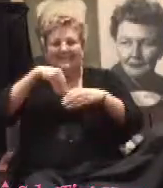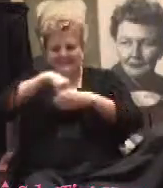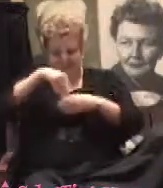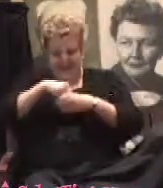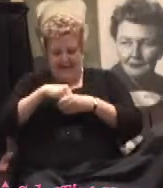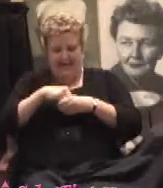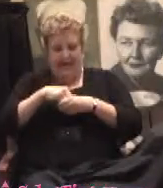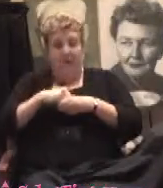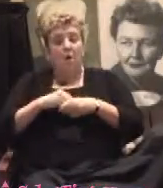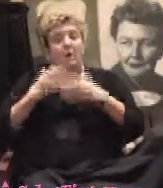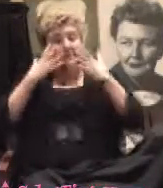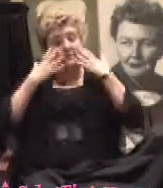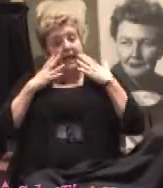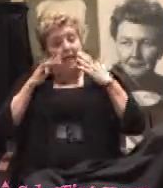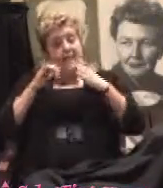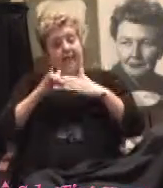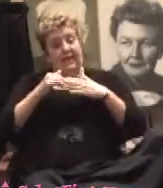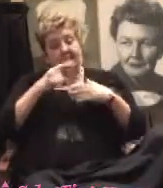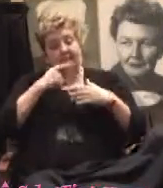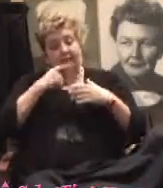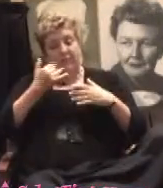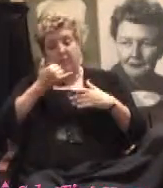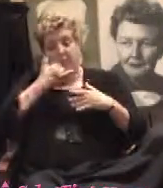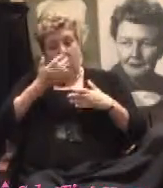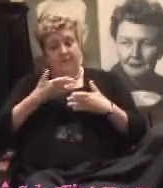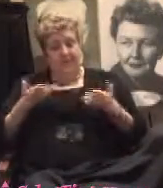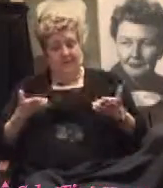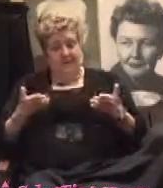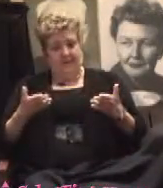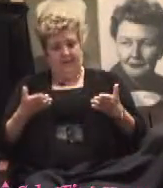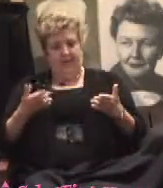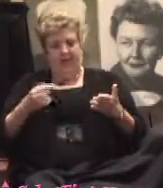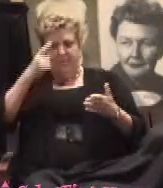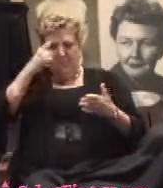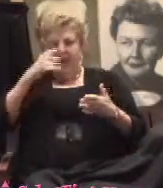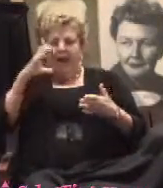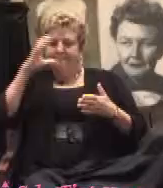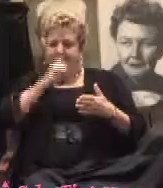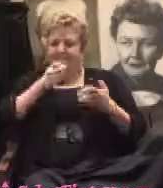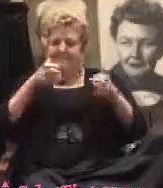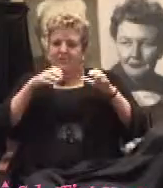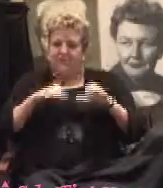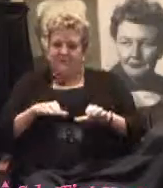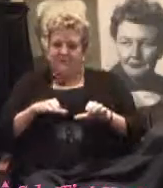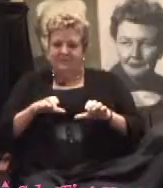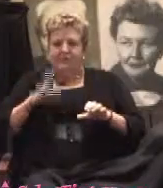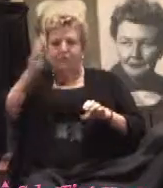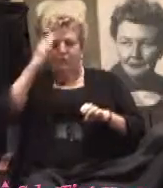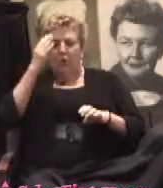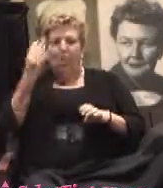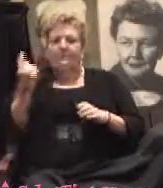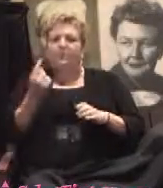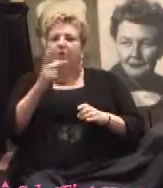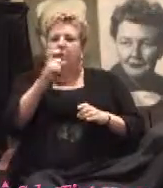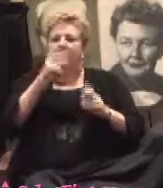said the wrong thing that made her defensive, because I thought I missed a chance to know somebody who was quite elegant and interesting, who I felt comfortable